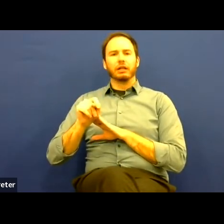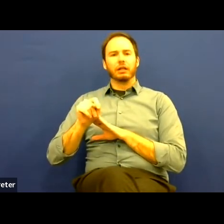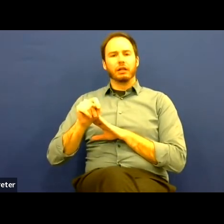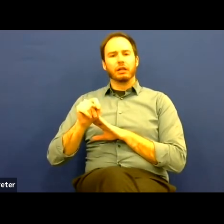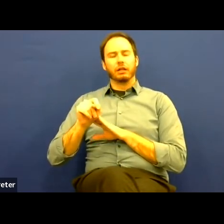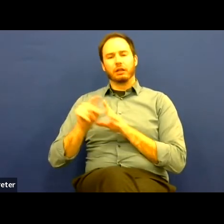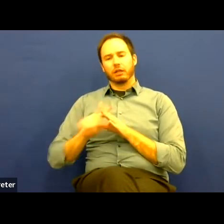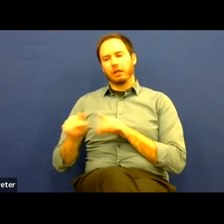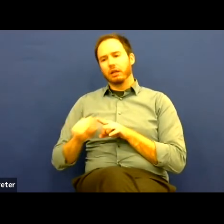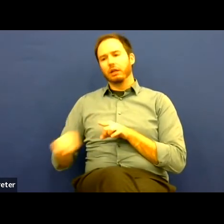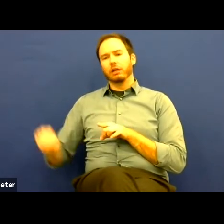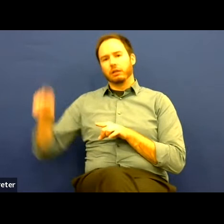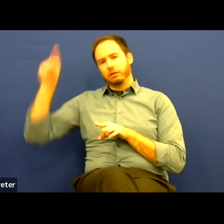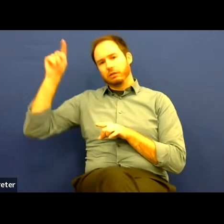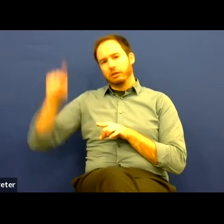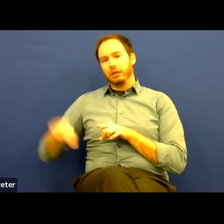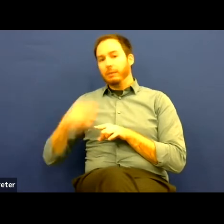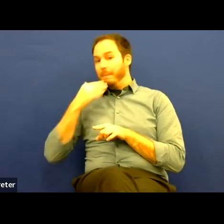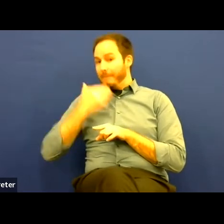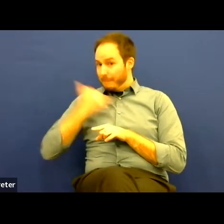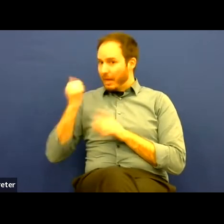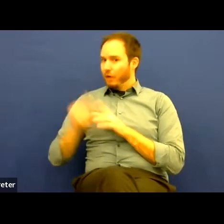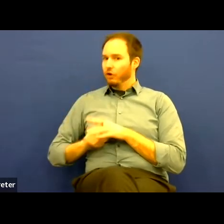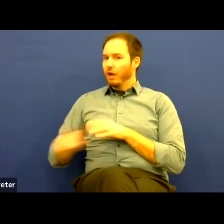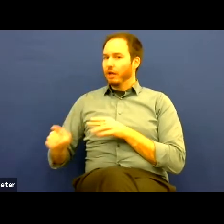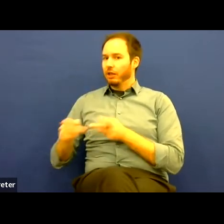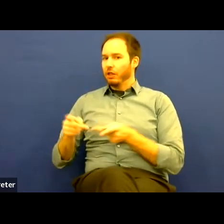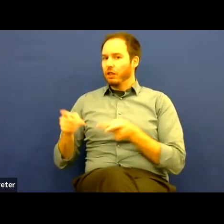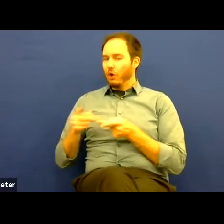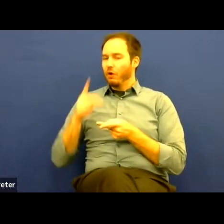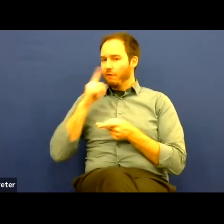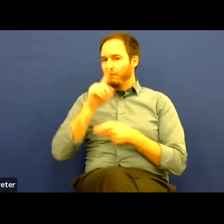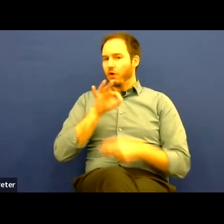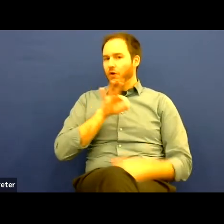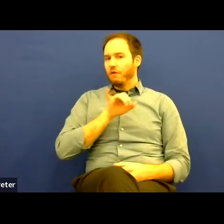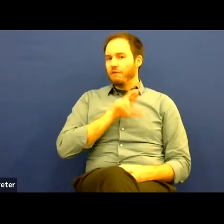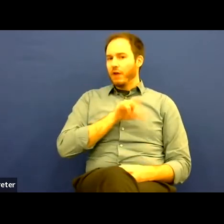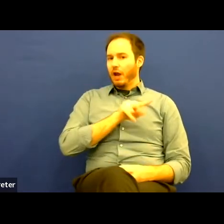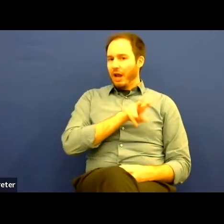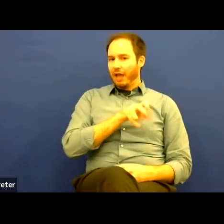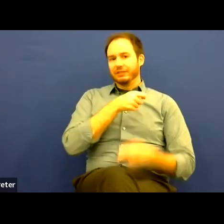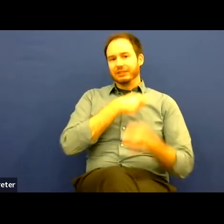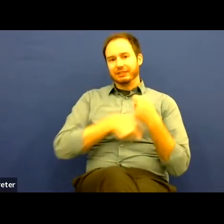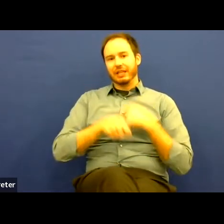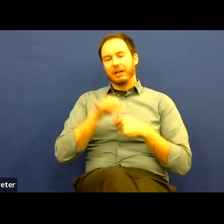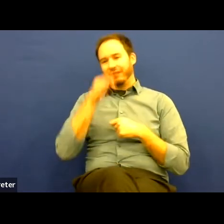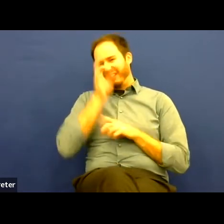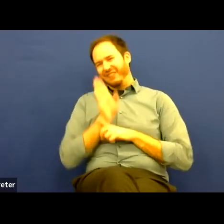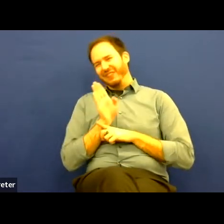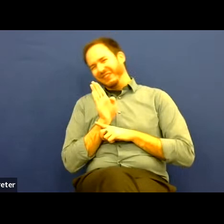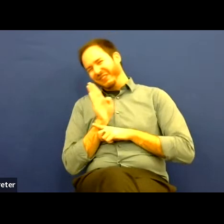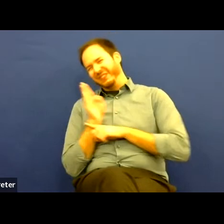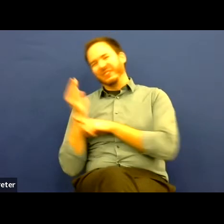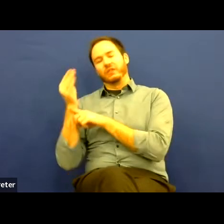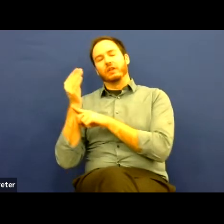And that would actually be a better exit Yes. location for Fair Avenue instead of the tight turn and coming